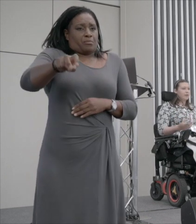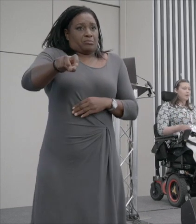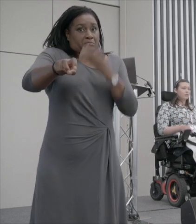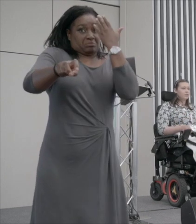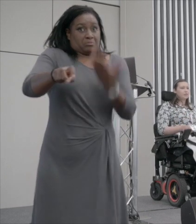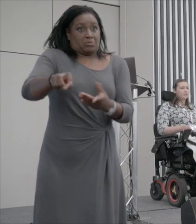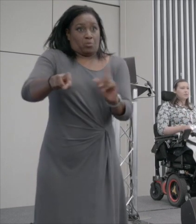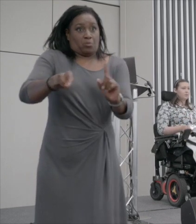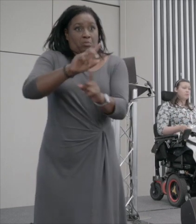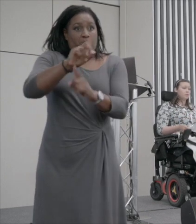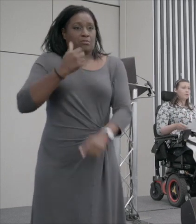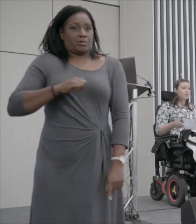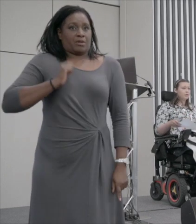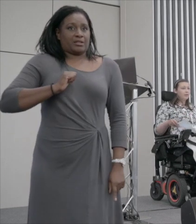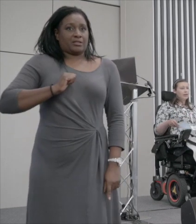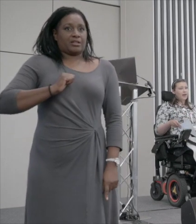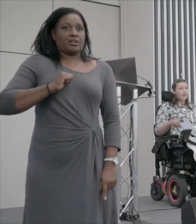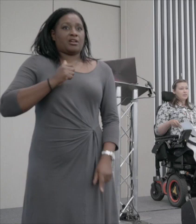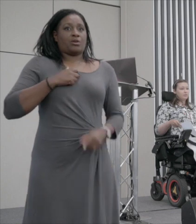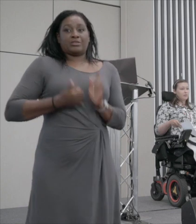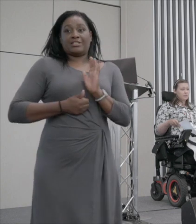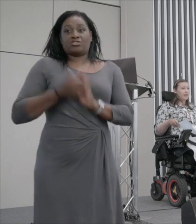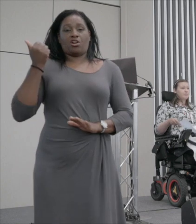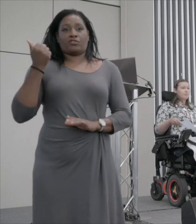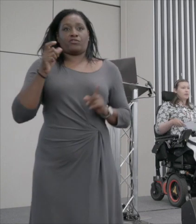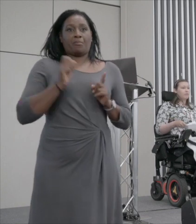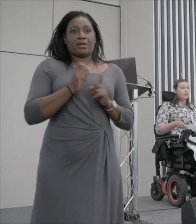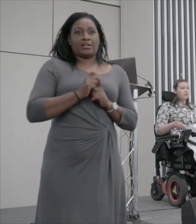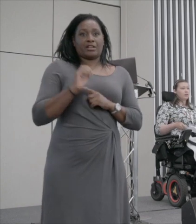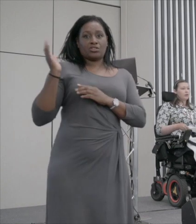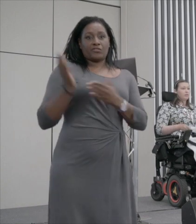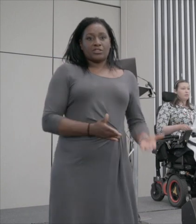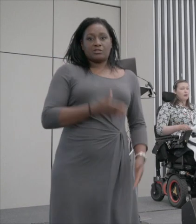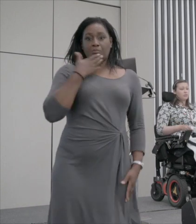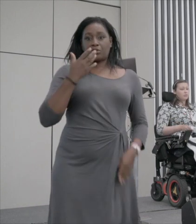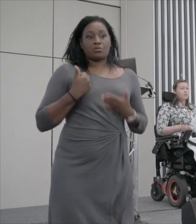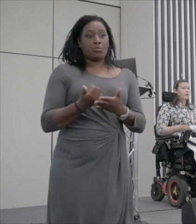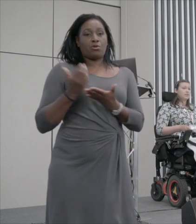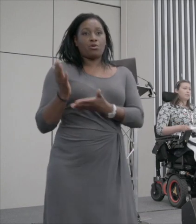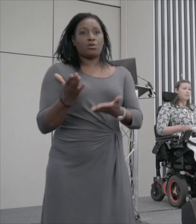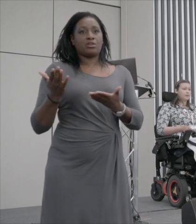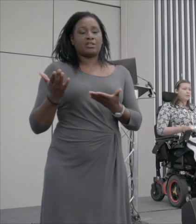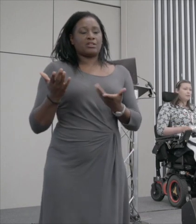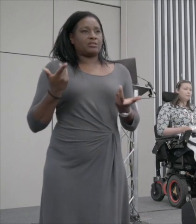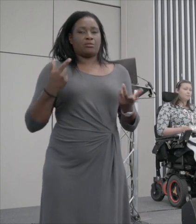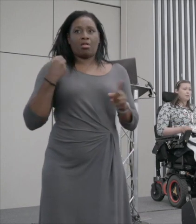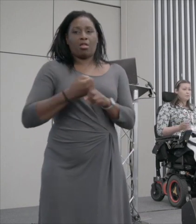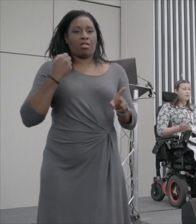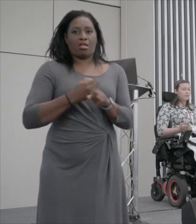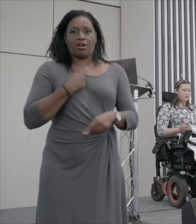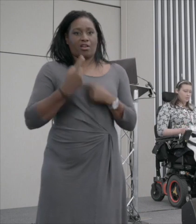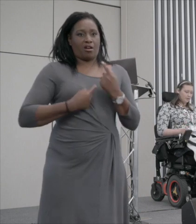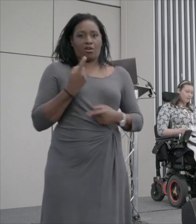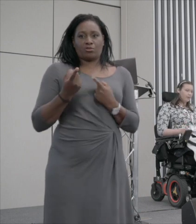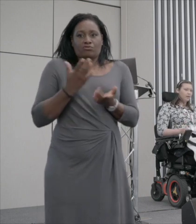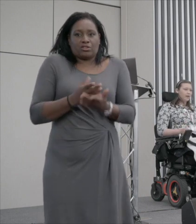discharged from paediatric services with no support, and it was again Mum and I fighting on our own. I was too shy to speak for myself, I was very,